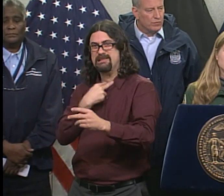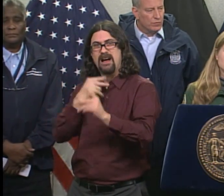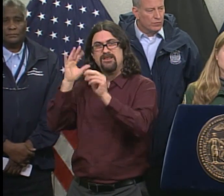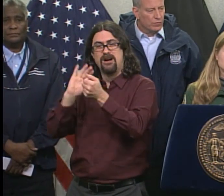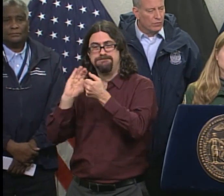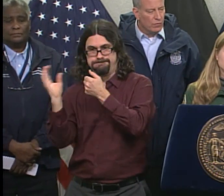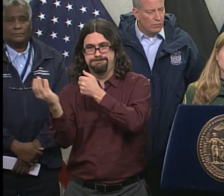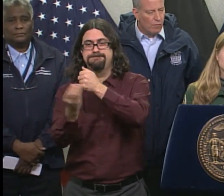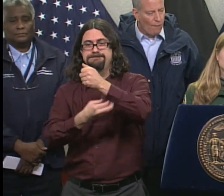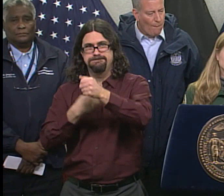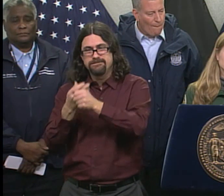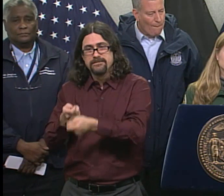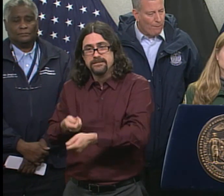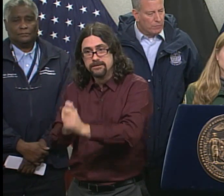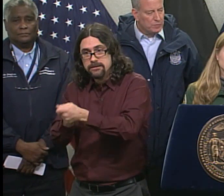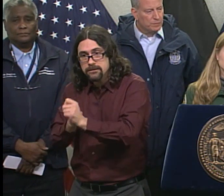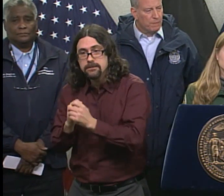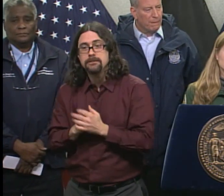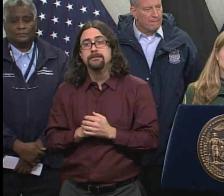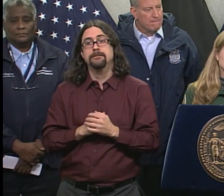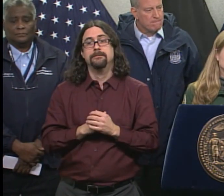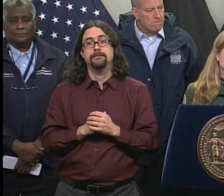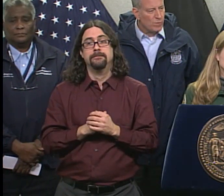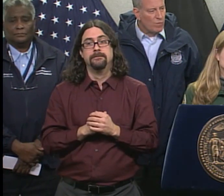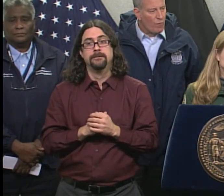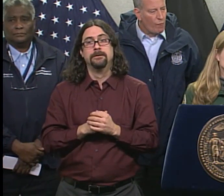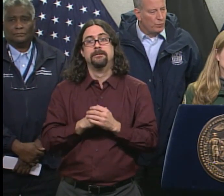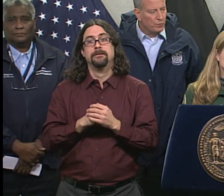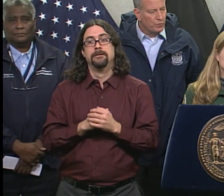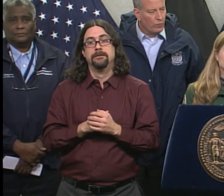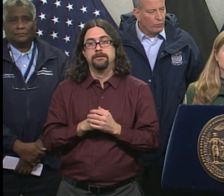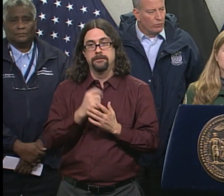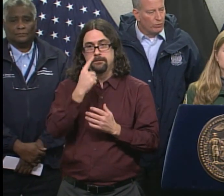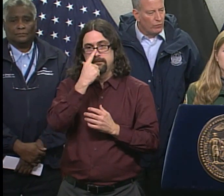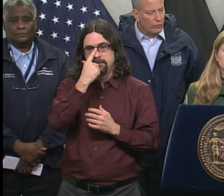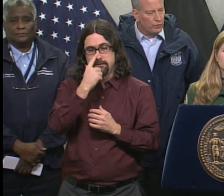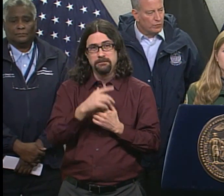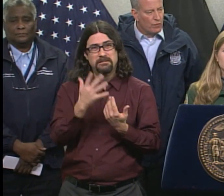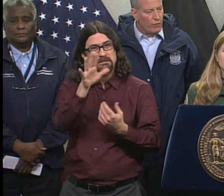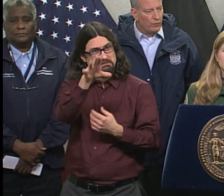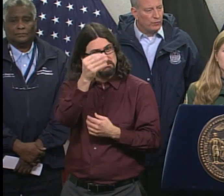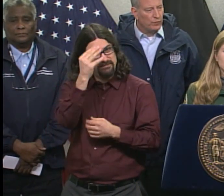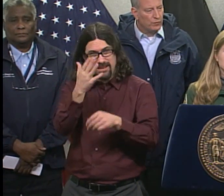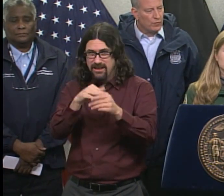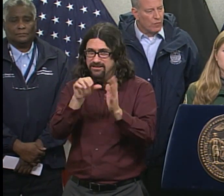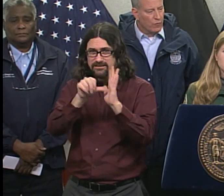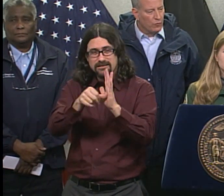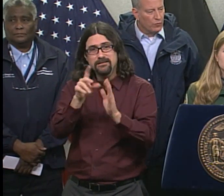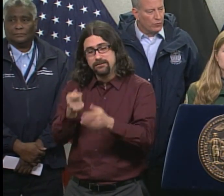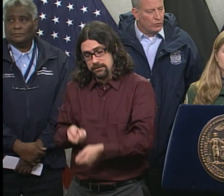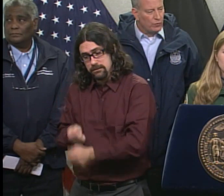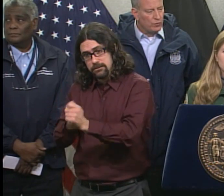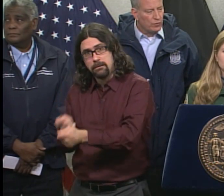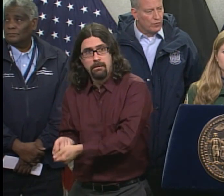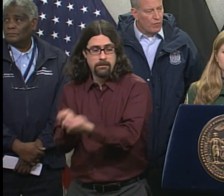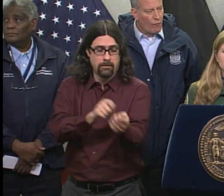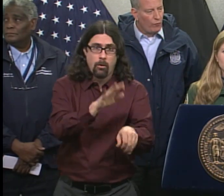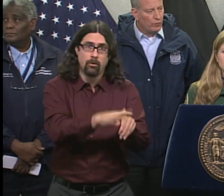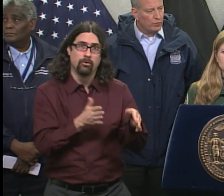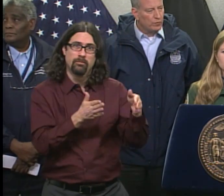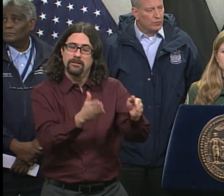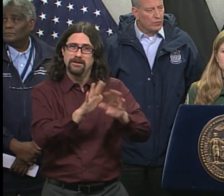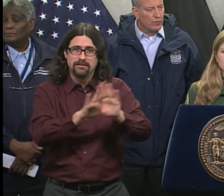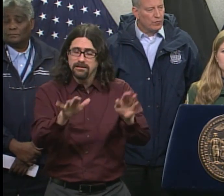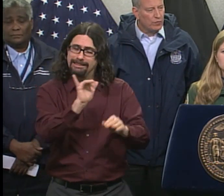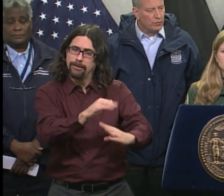out in different areas in Queens and Brooklyn, and cars really thought that they could get through, and even that additional pile of snow